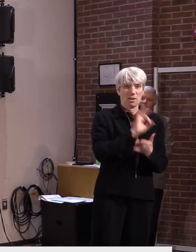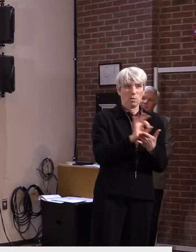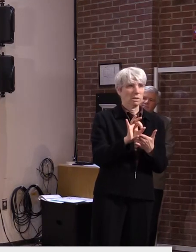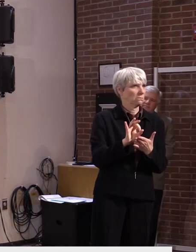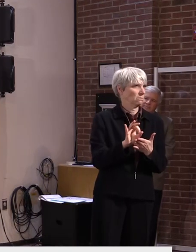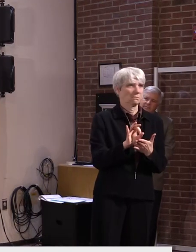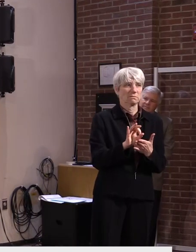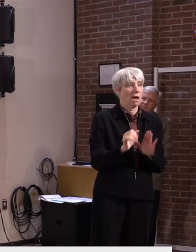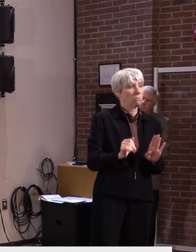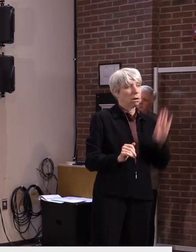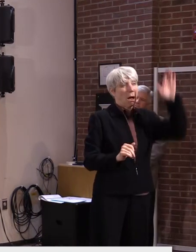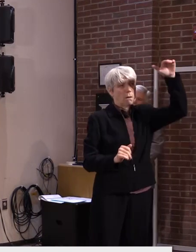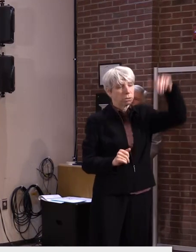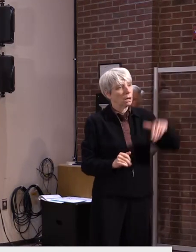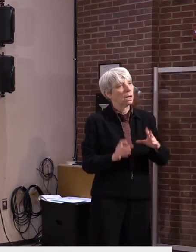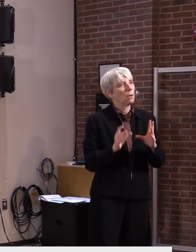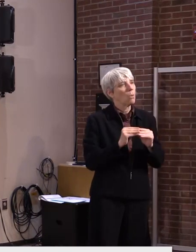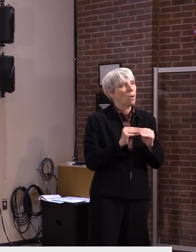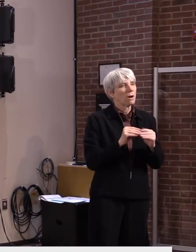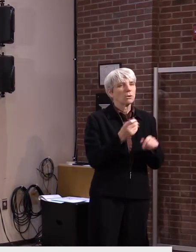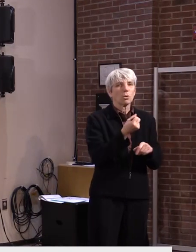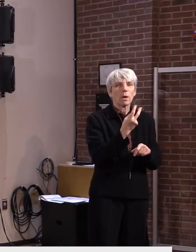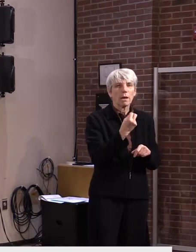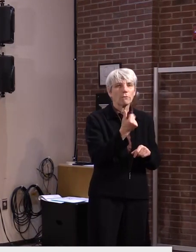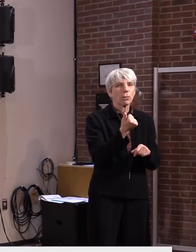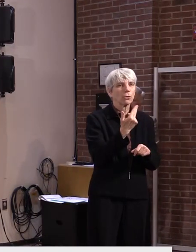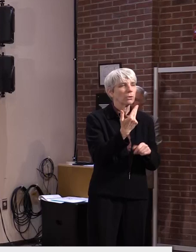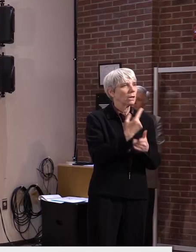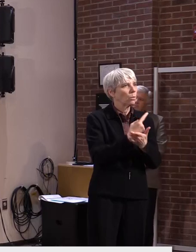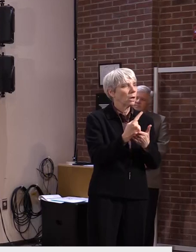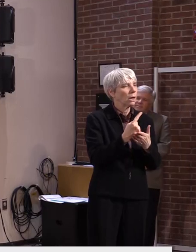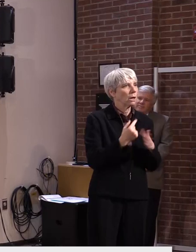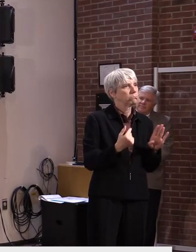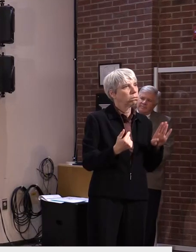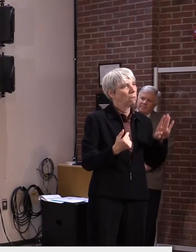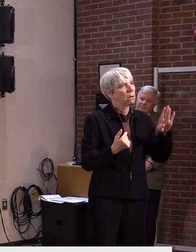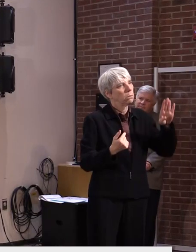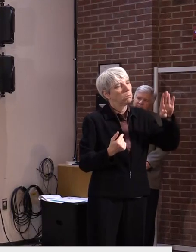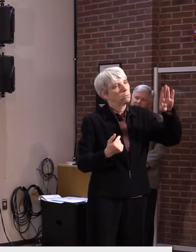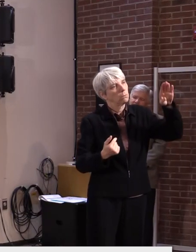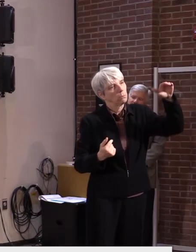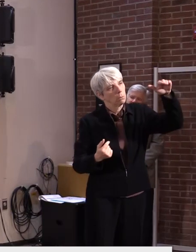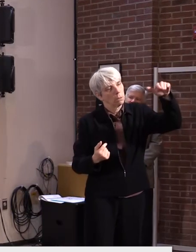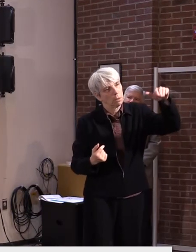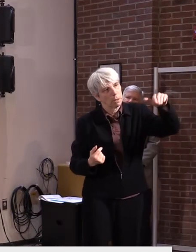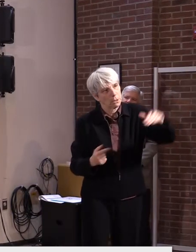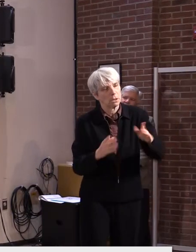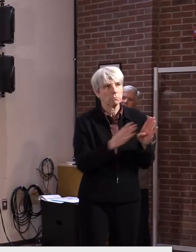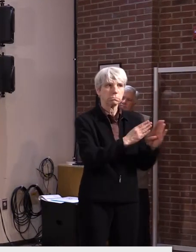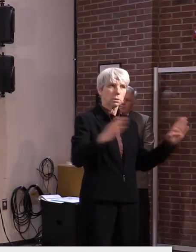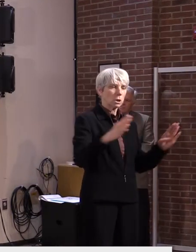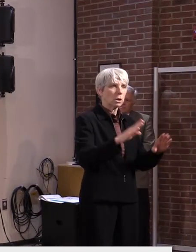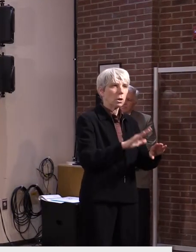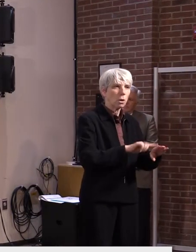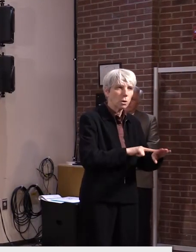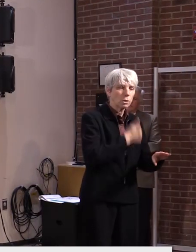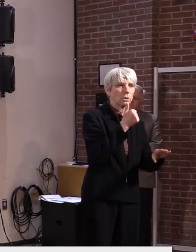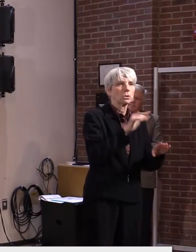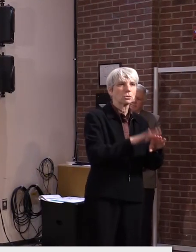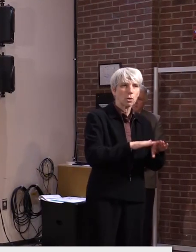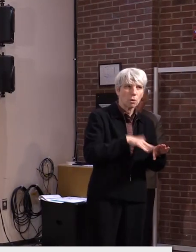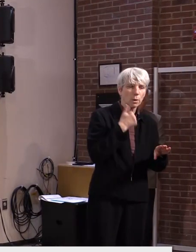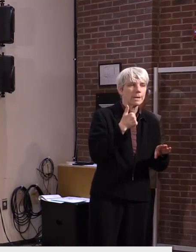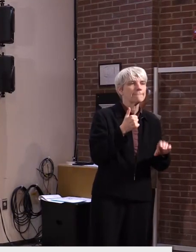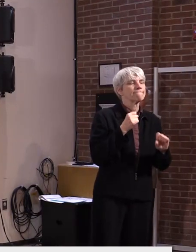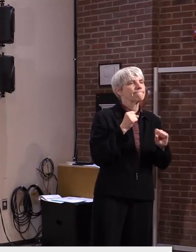13. So we're not quite there yet. We're expecting that we'll see that drop